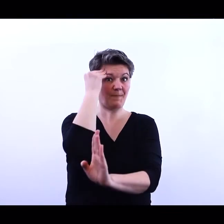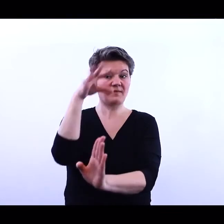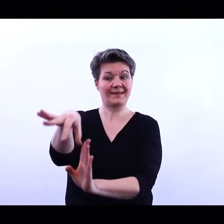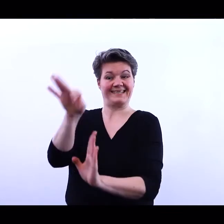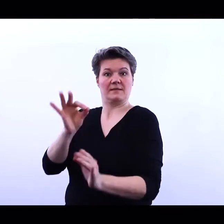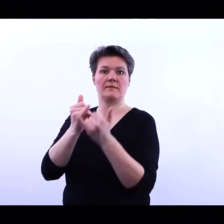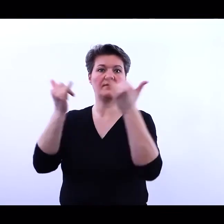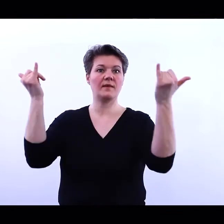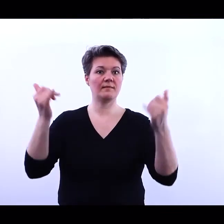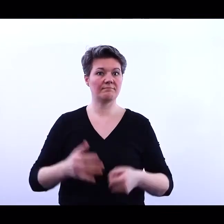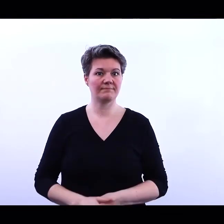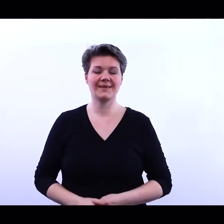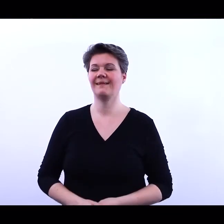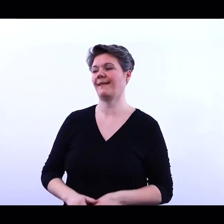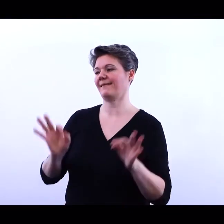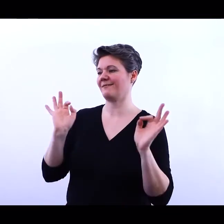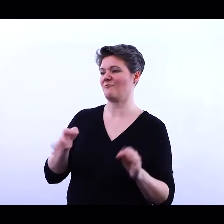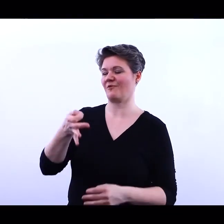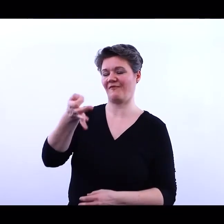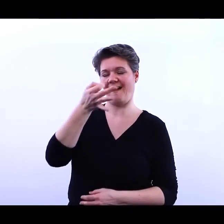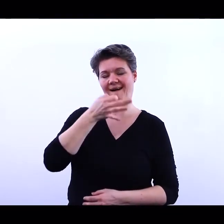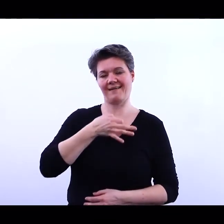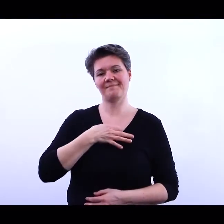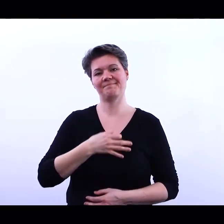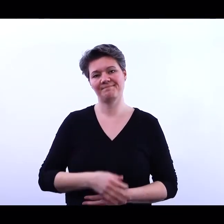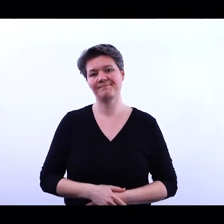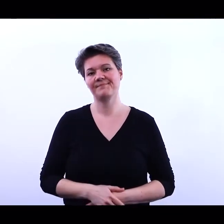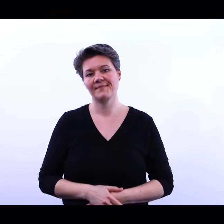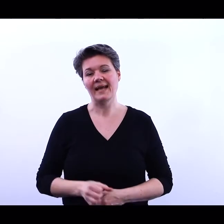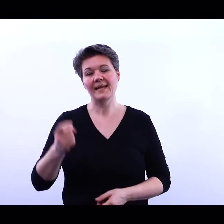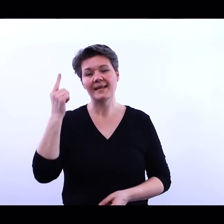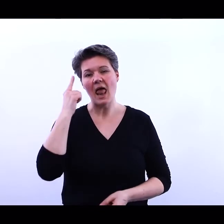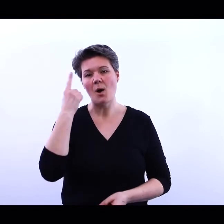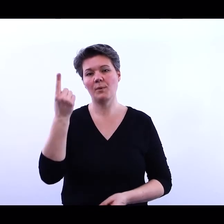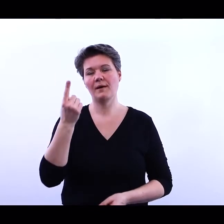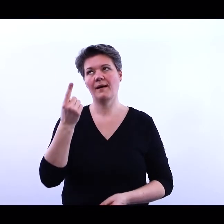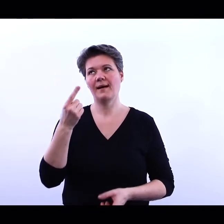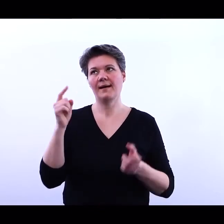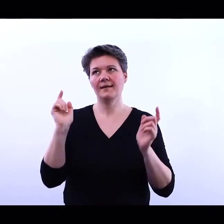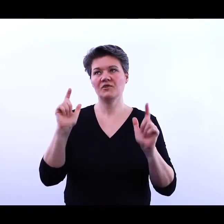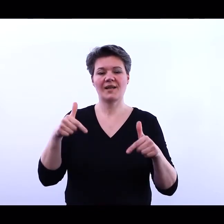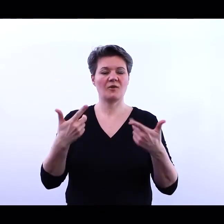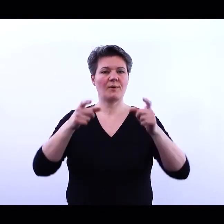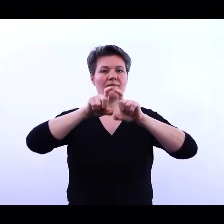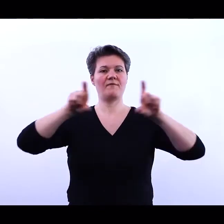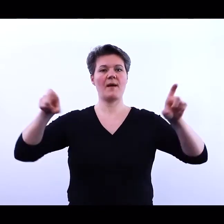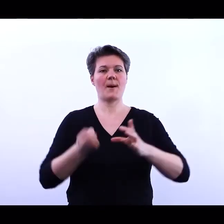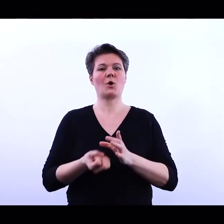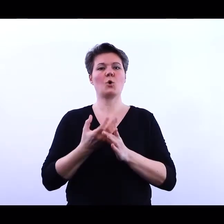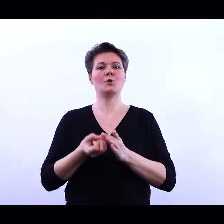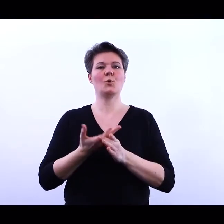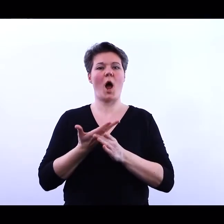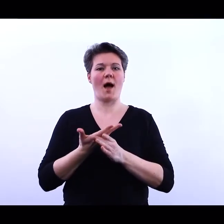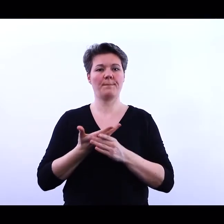organization? Yeah, that's a great question. You know, I think part of it starts with the organization's culture, letting go as